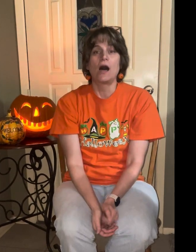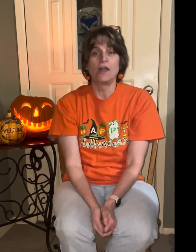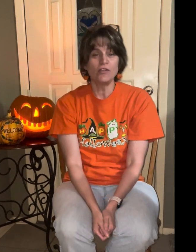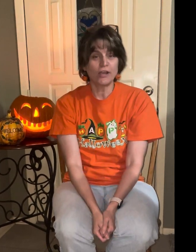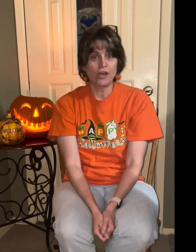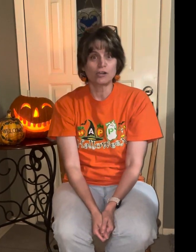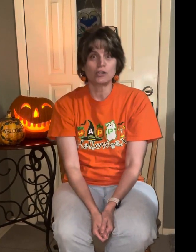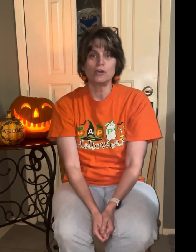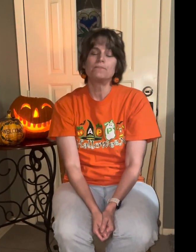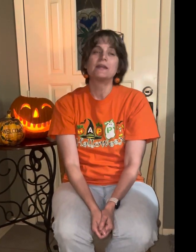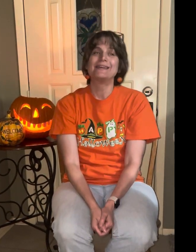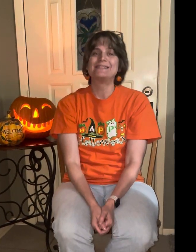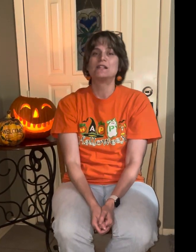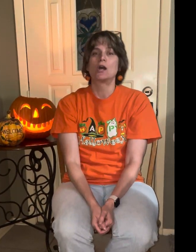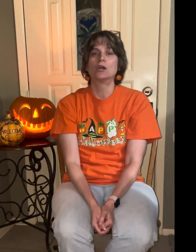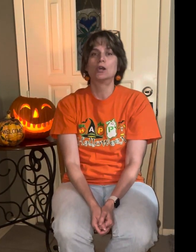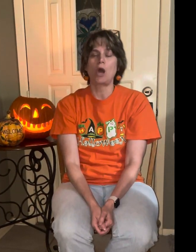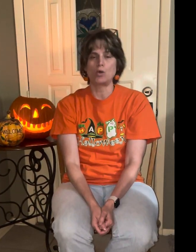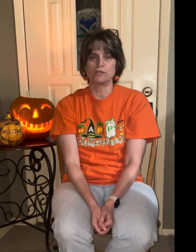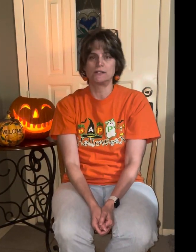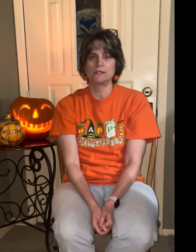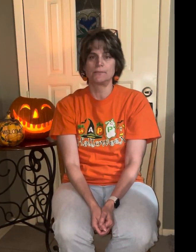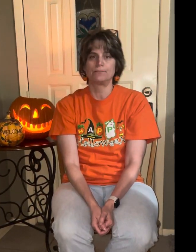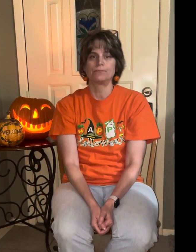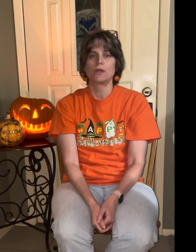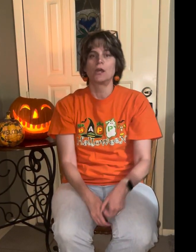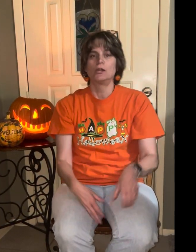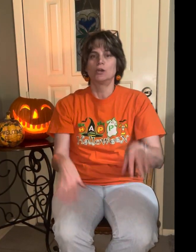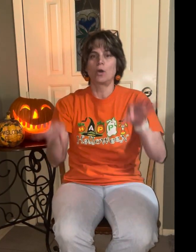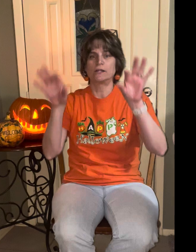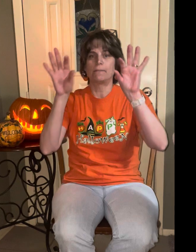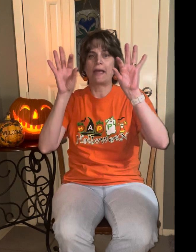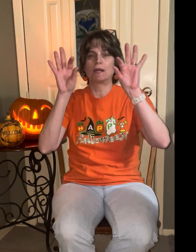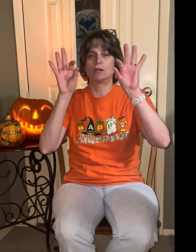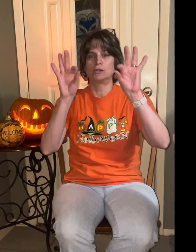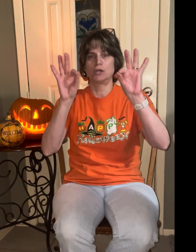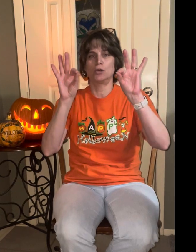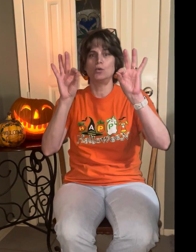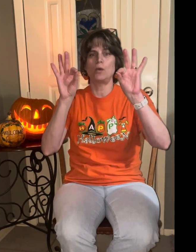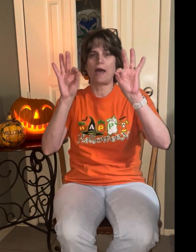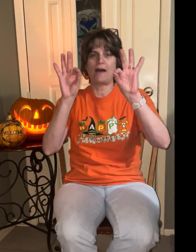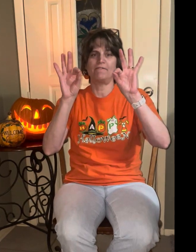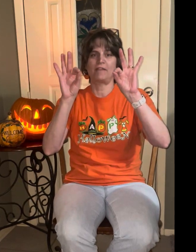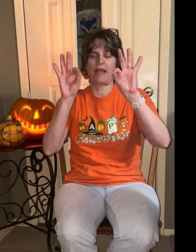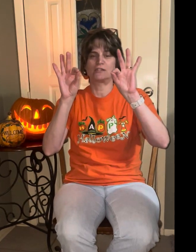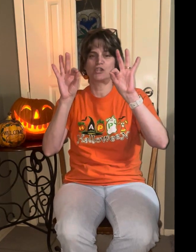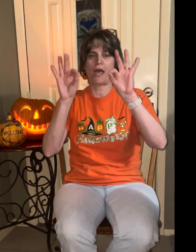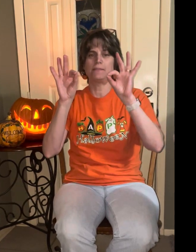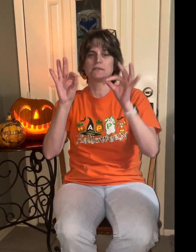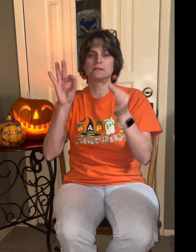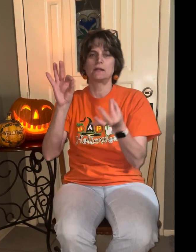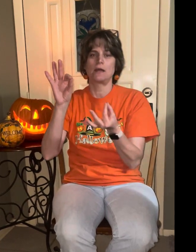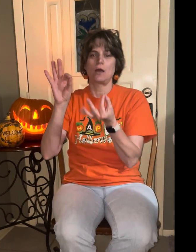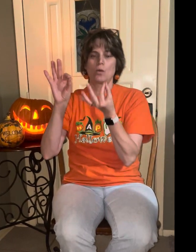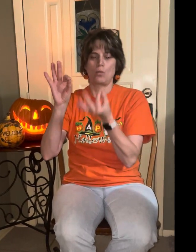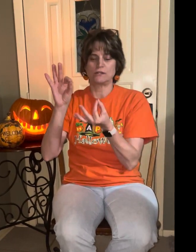Another character is ghost. You're going to make two F hand shapes. One's going to